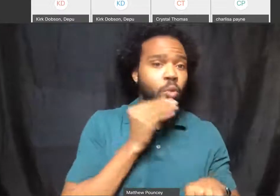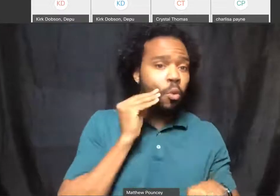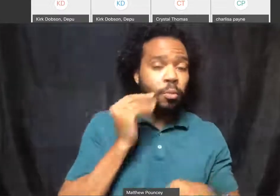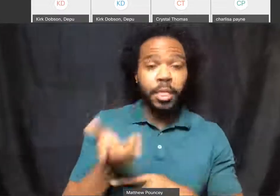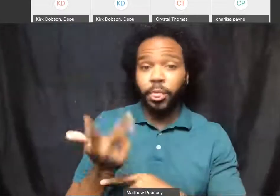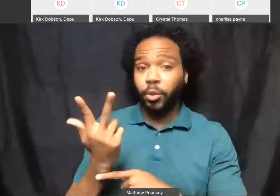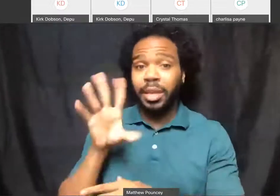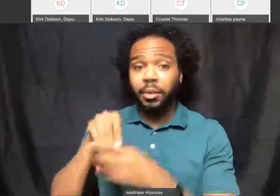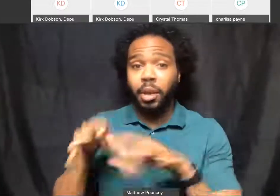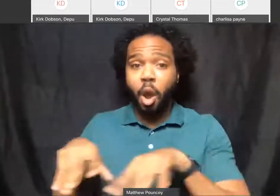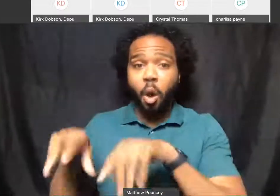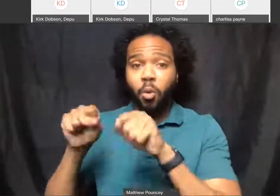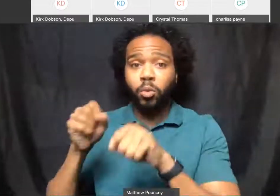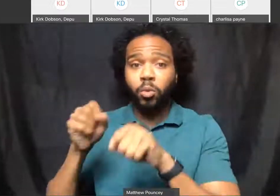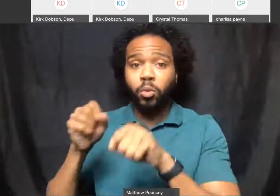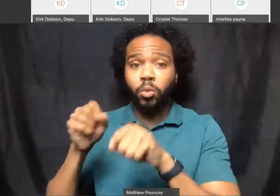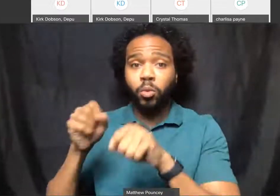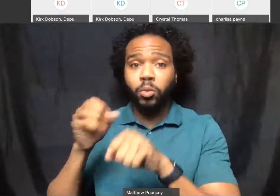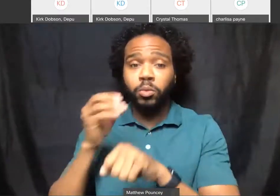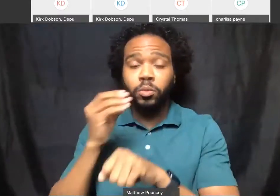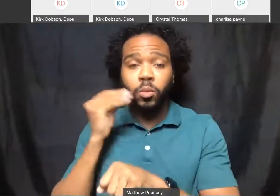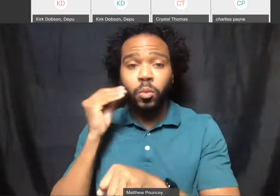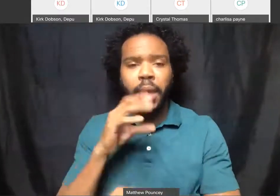in nursing homes.